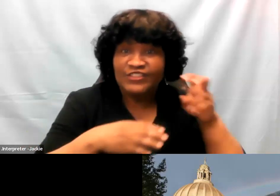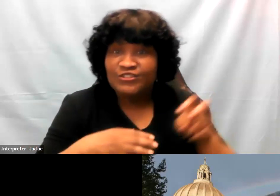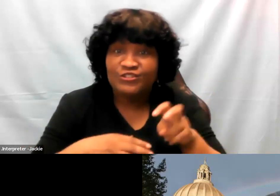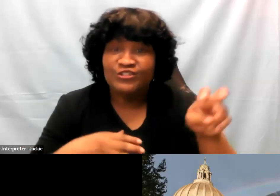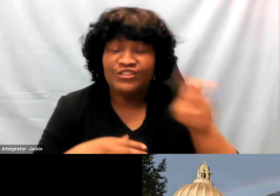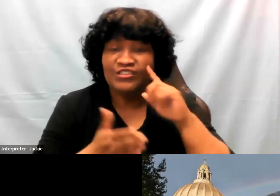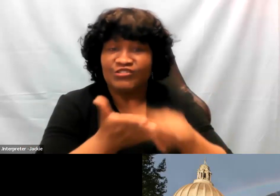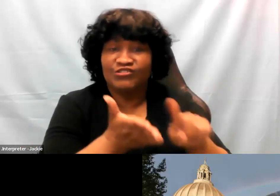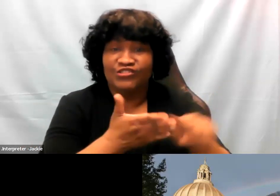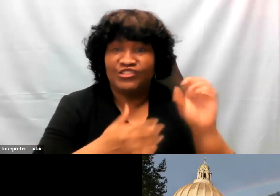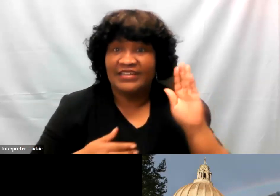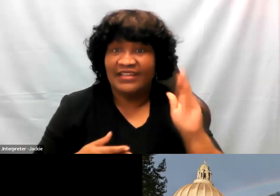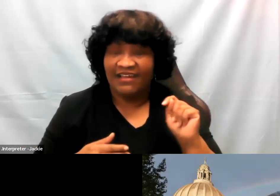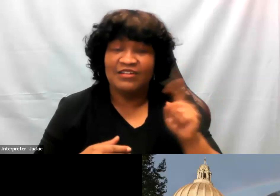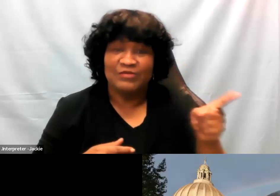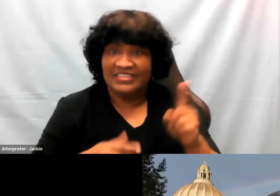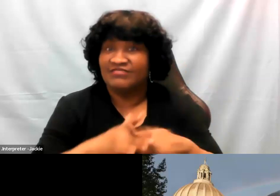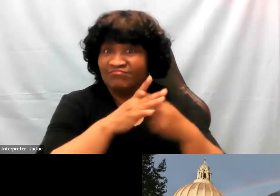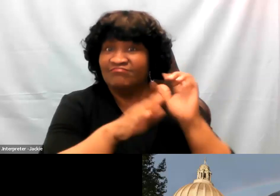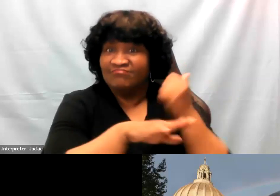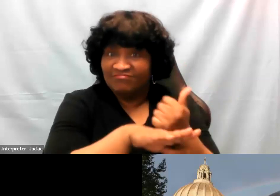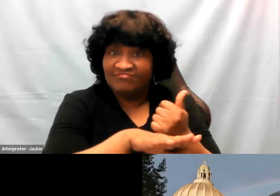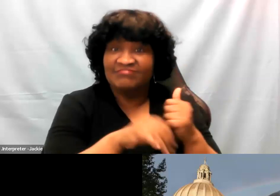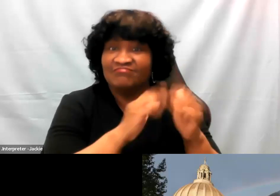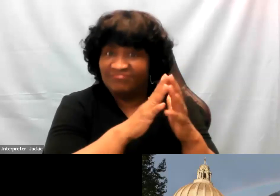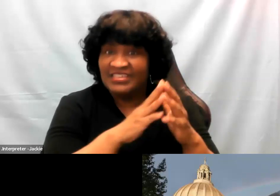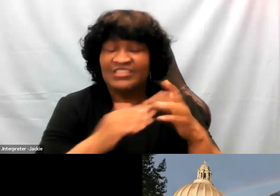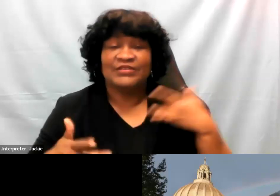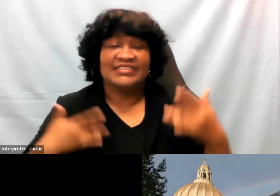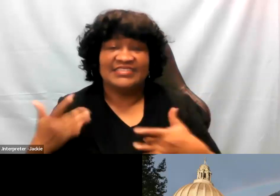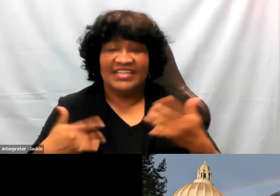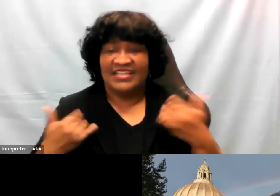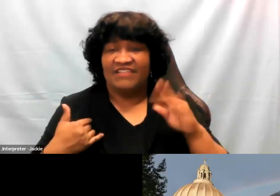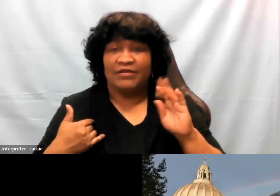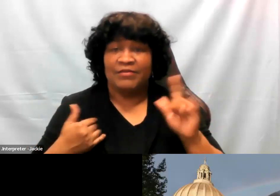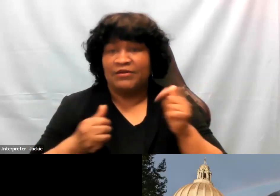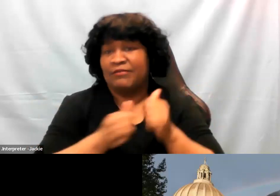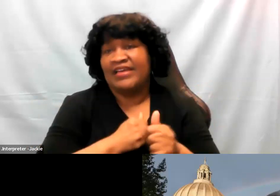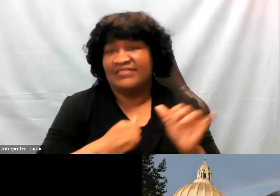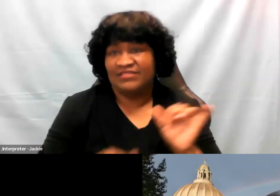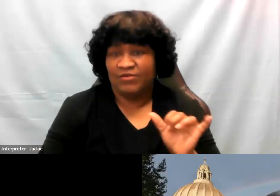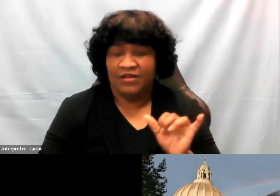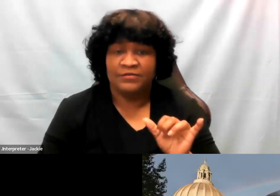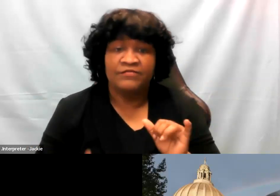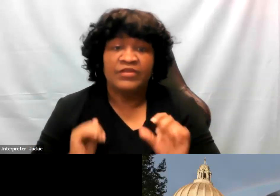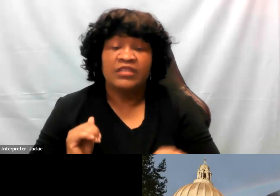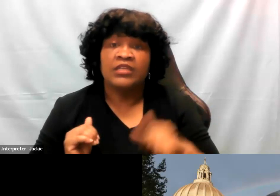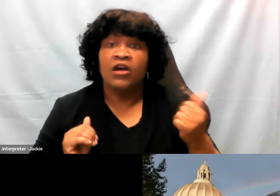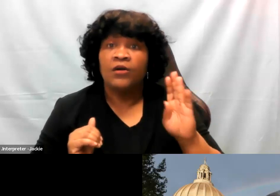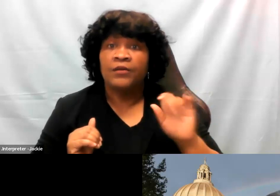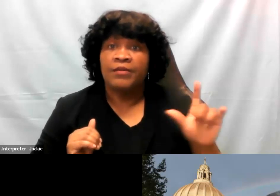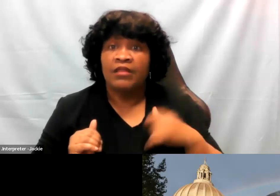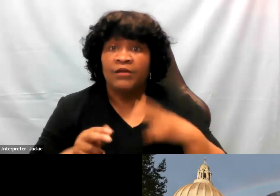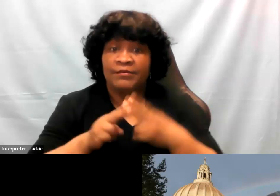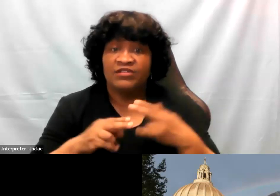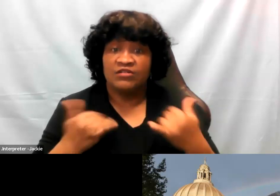out when it's up and running. And so I was very excited to have that bill passed as well. The other bills that I will